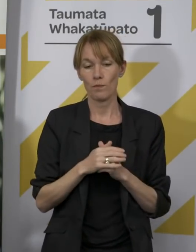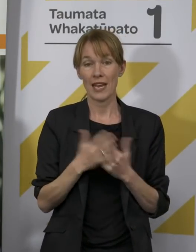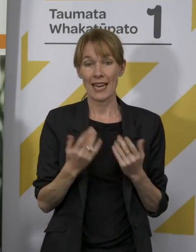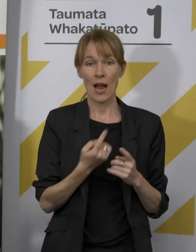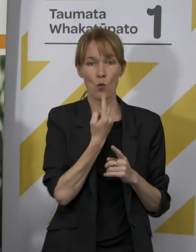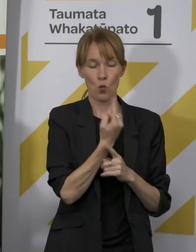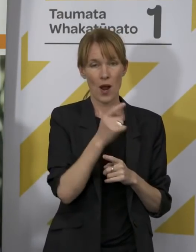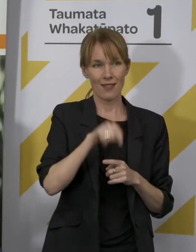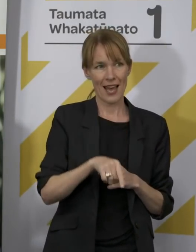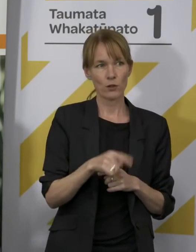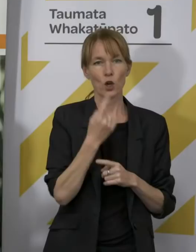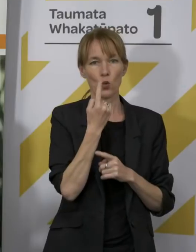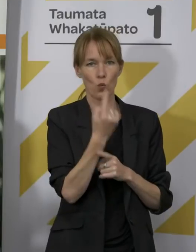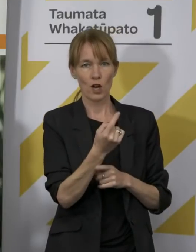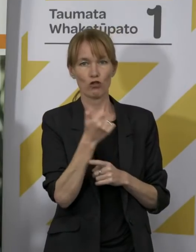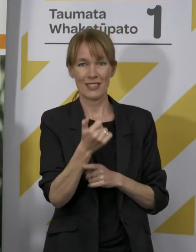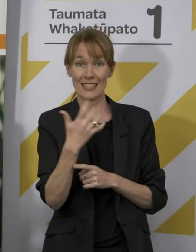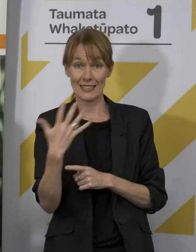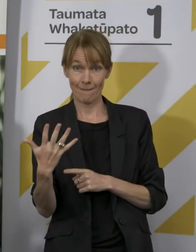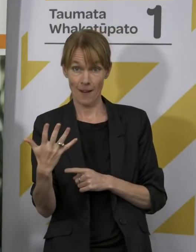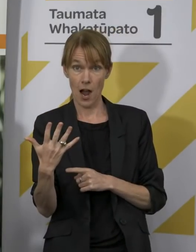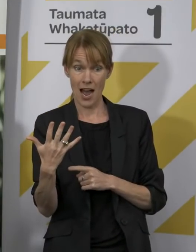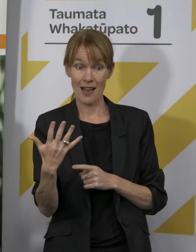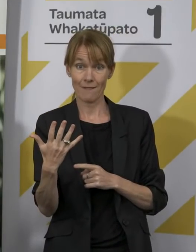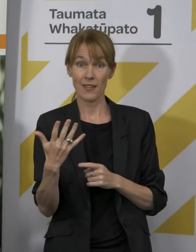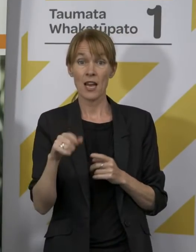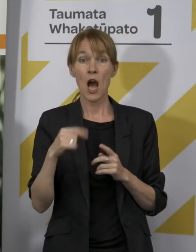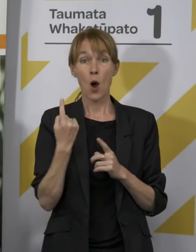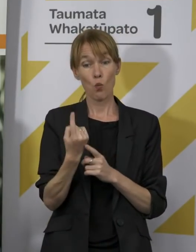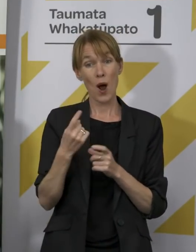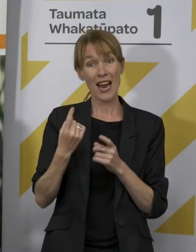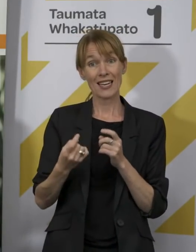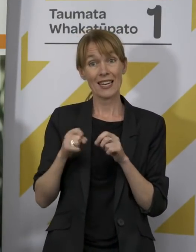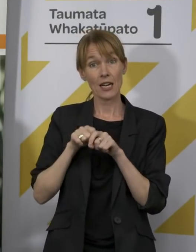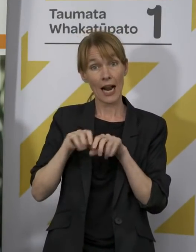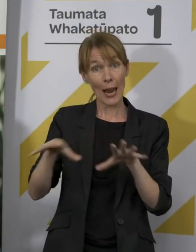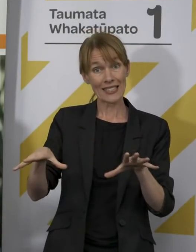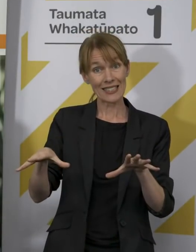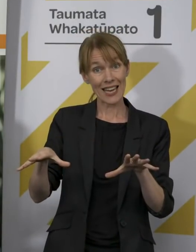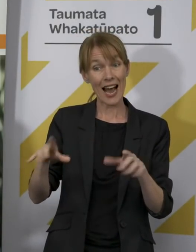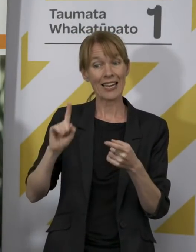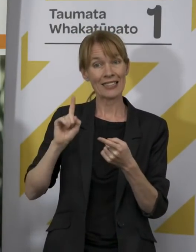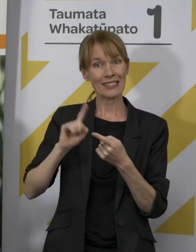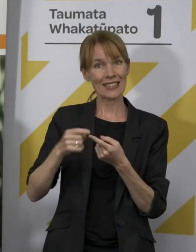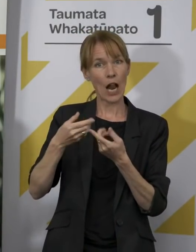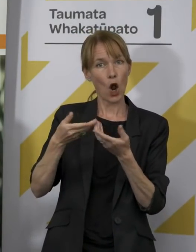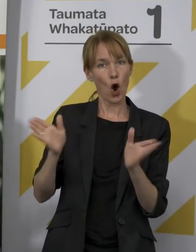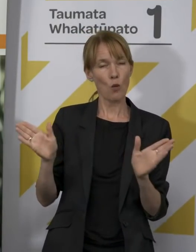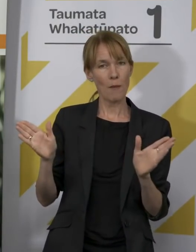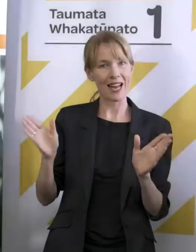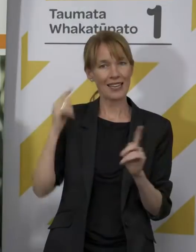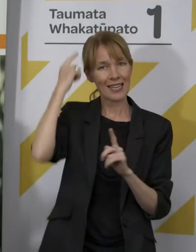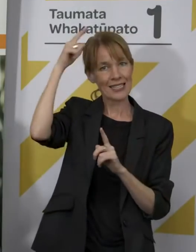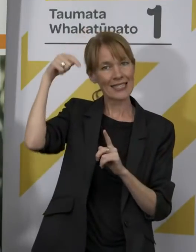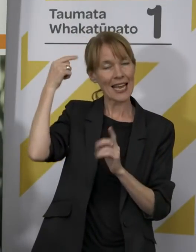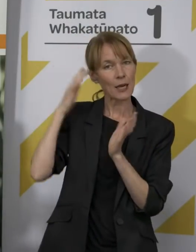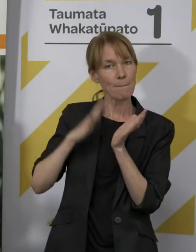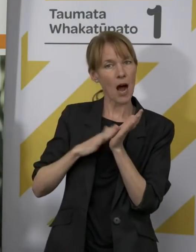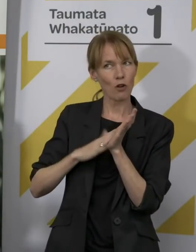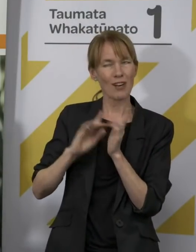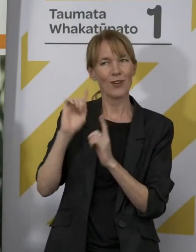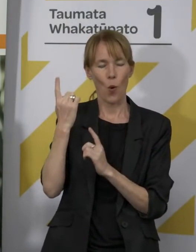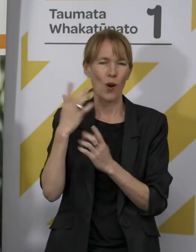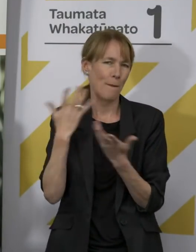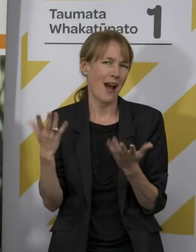1,165. And we still have the one significant cluster open. This is the one in Auckland at St Margaret's, but obviously no